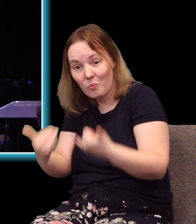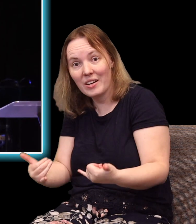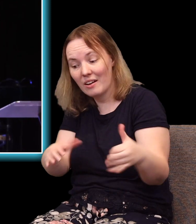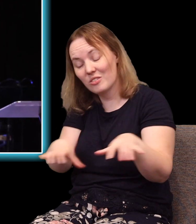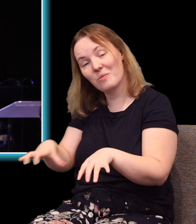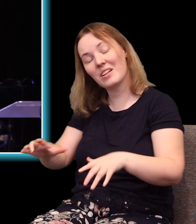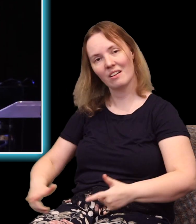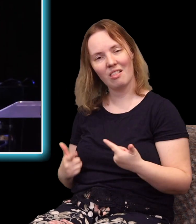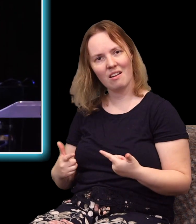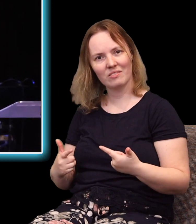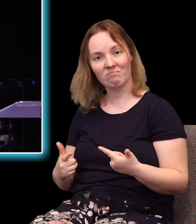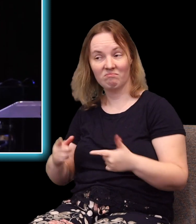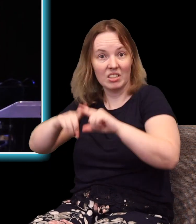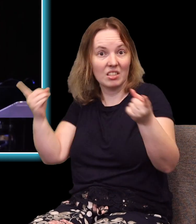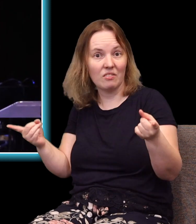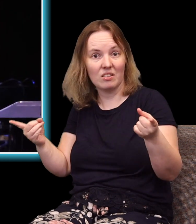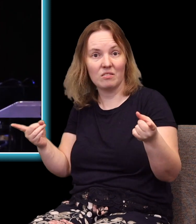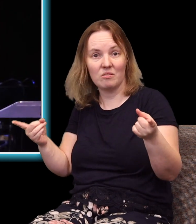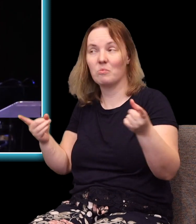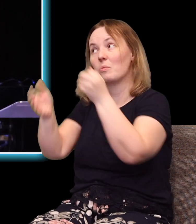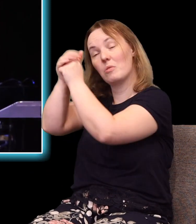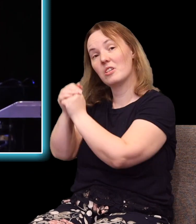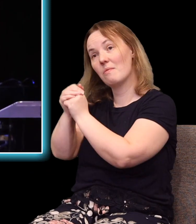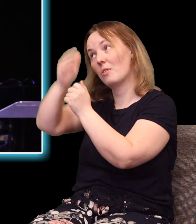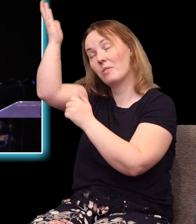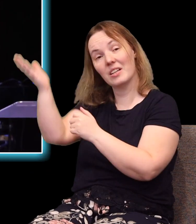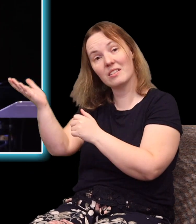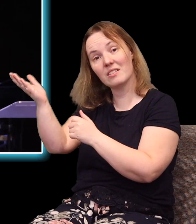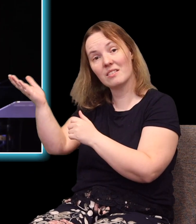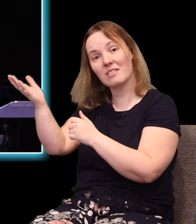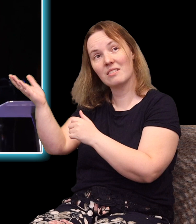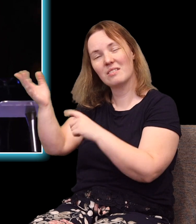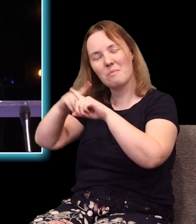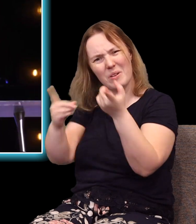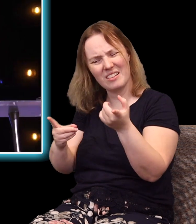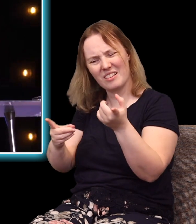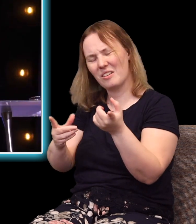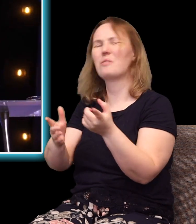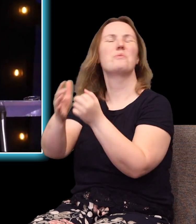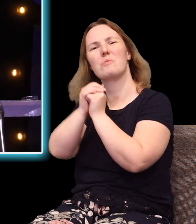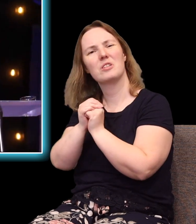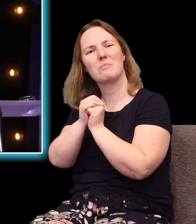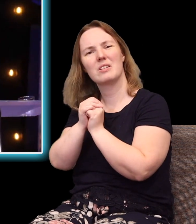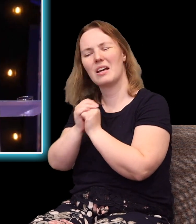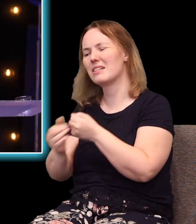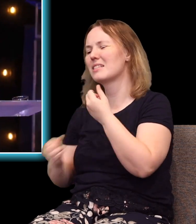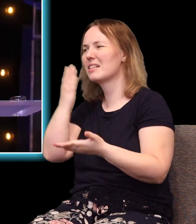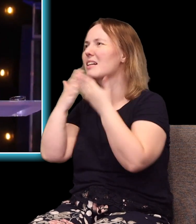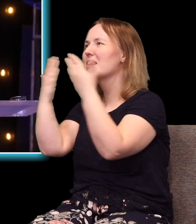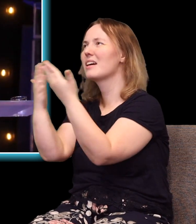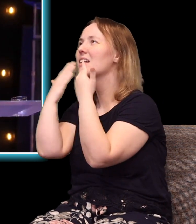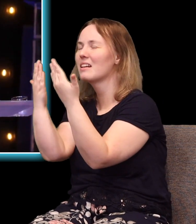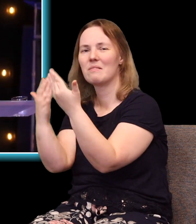lives. You see the difference? We worship him for who he is, as we should, but are we worshiping as well?